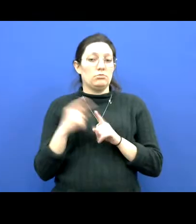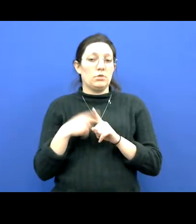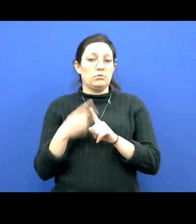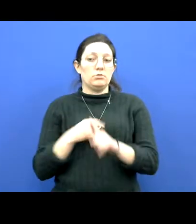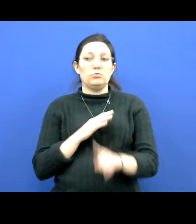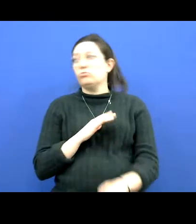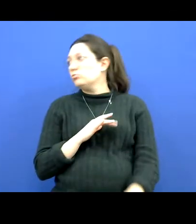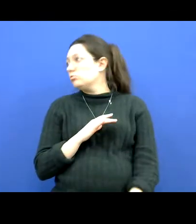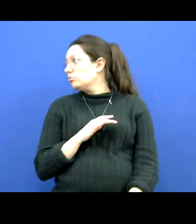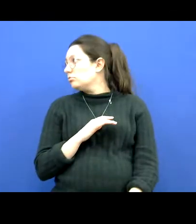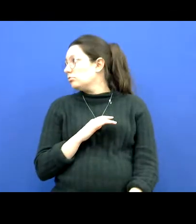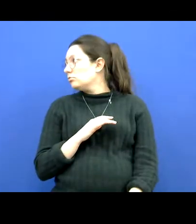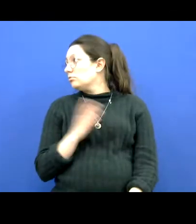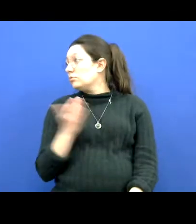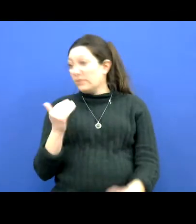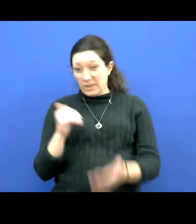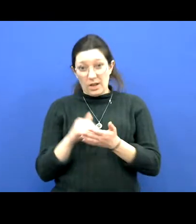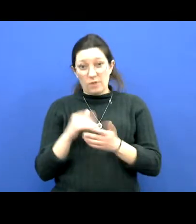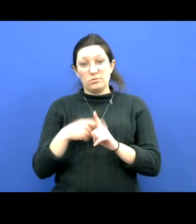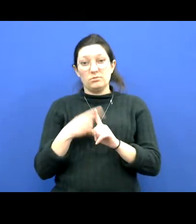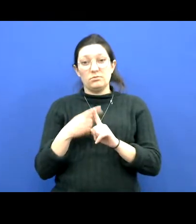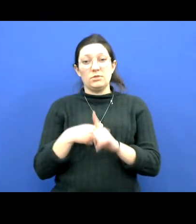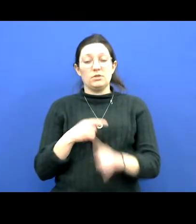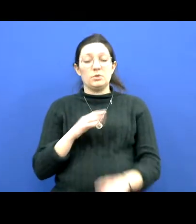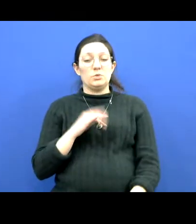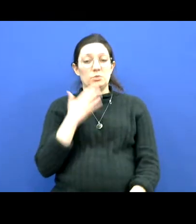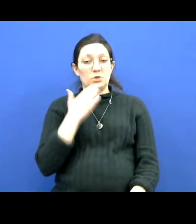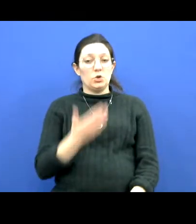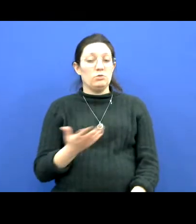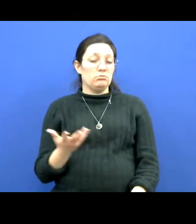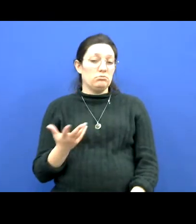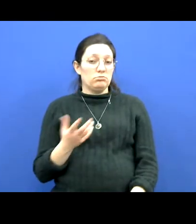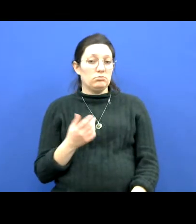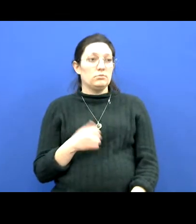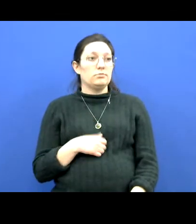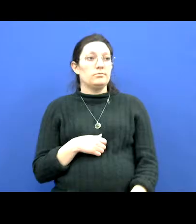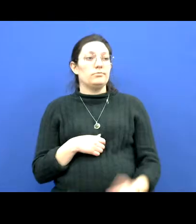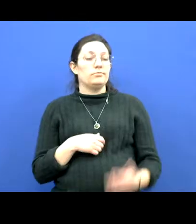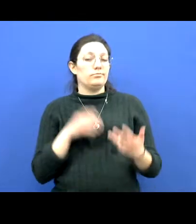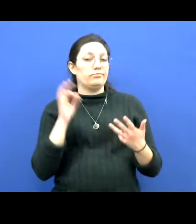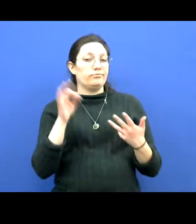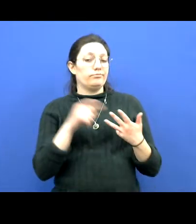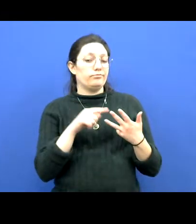other questions, comments? Then hearing and seeing none, please call the roll.